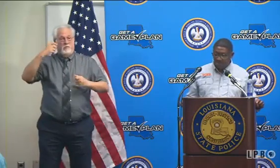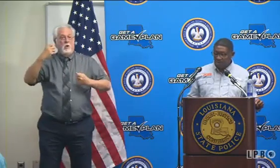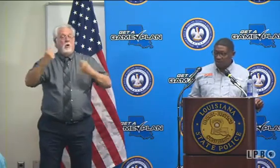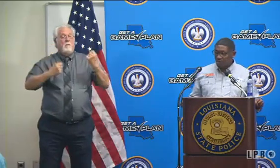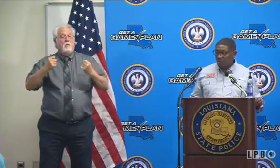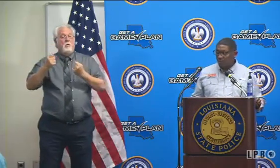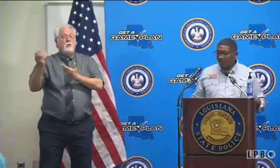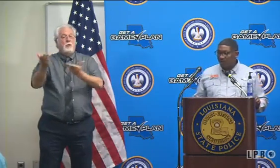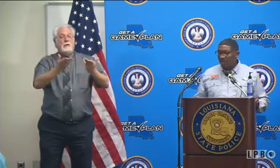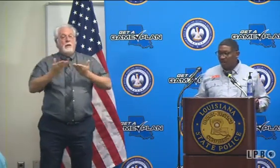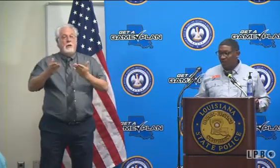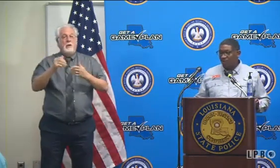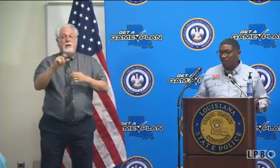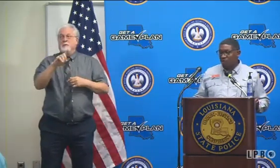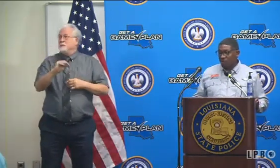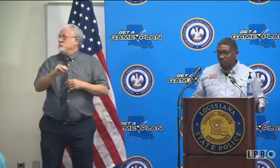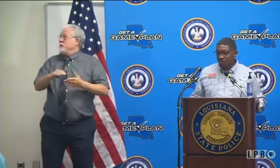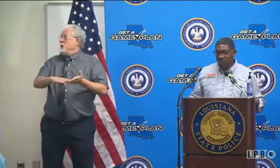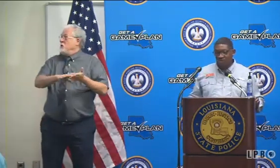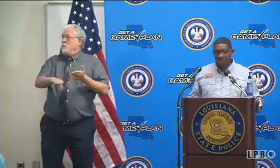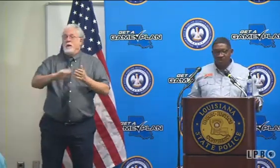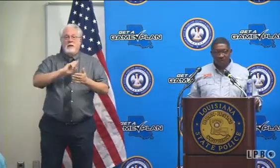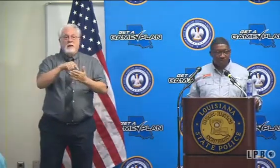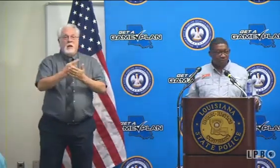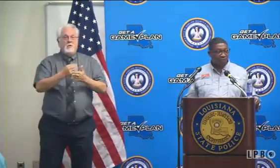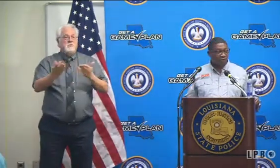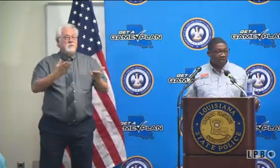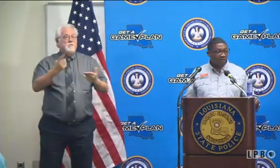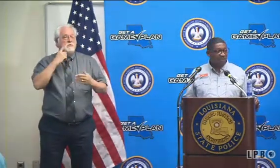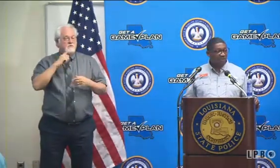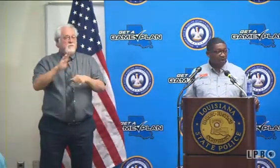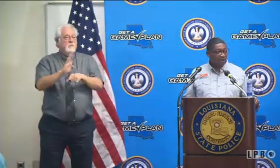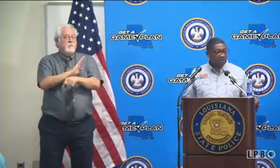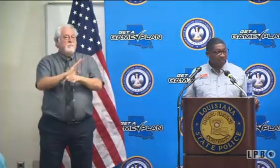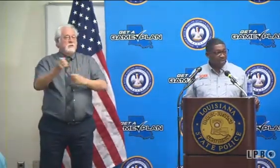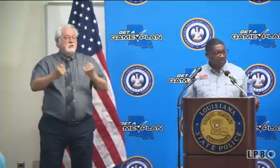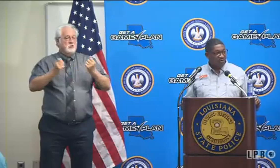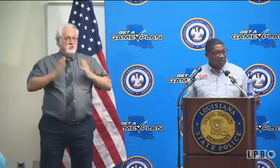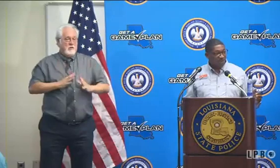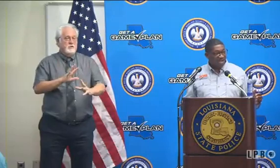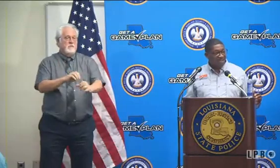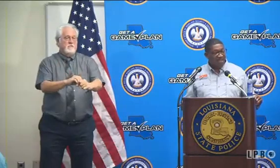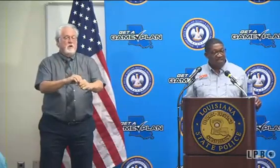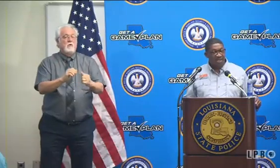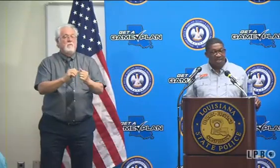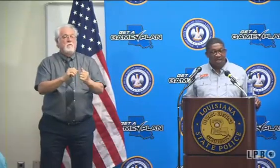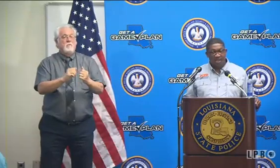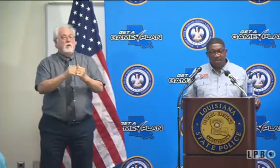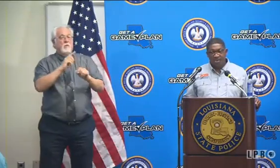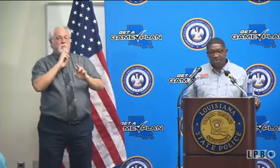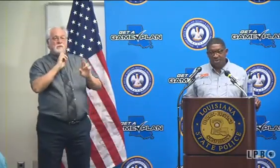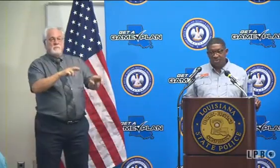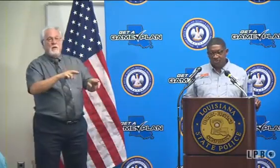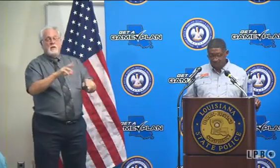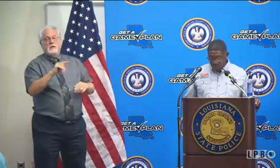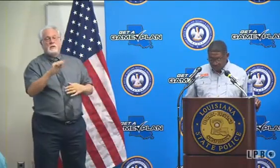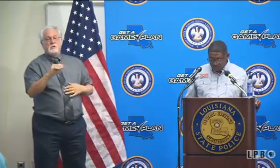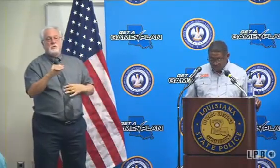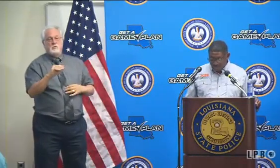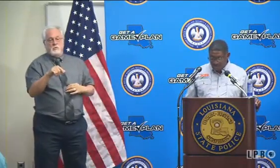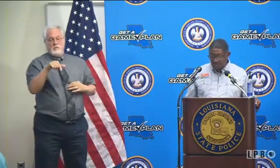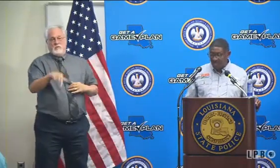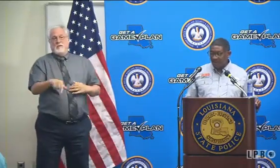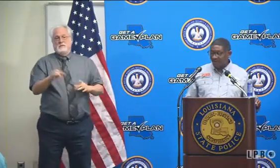Safety Administration waiving the hours of service for commercial drivers involved in responding to